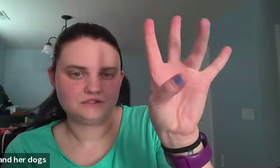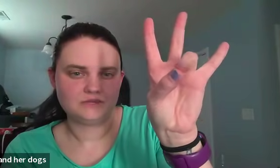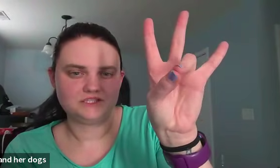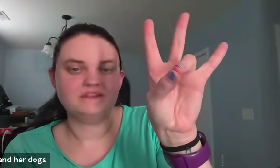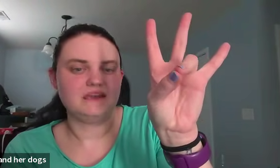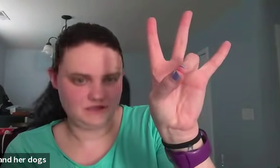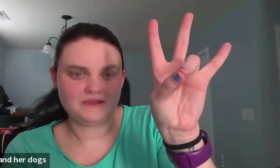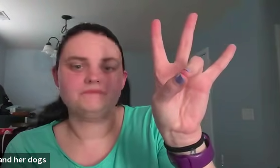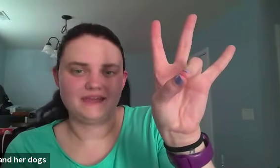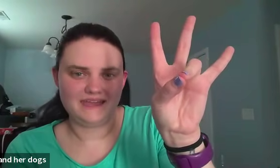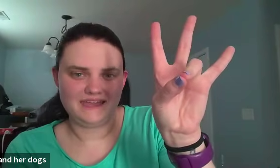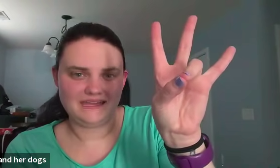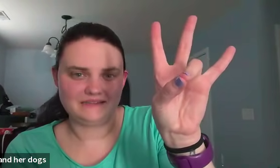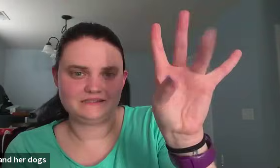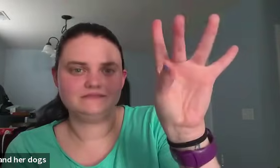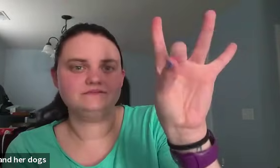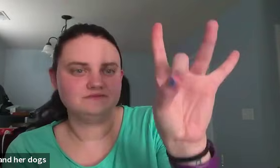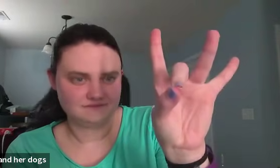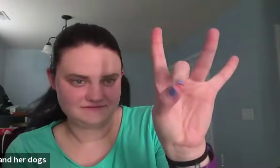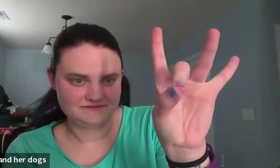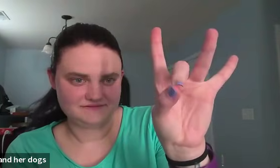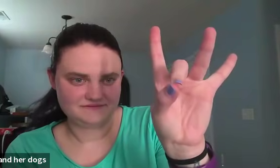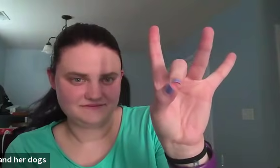So make sure, there we go. Yep. 8,